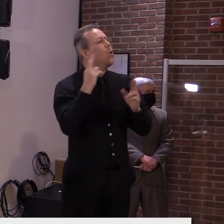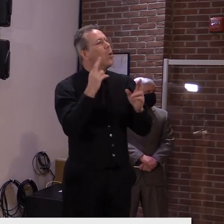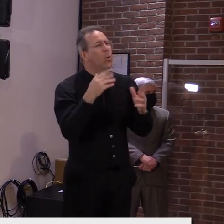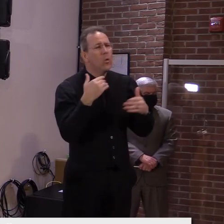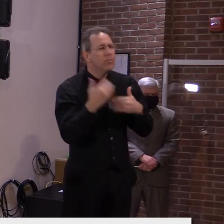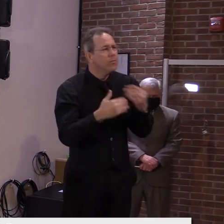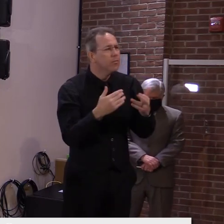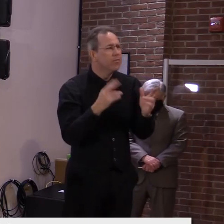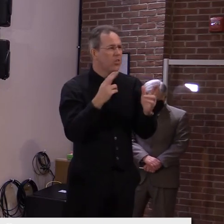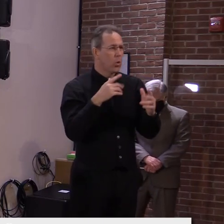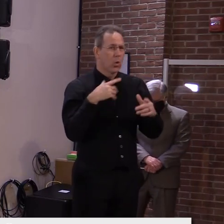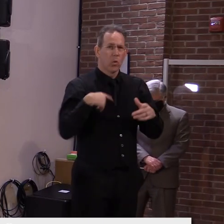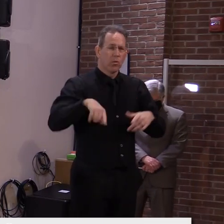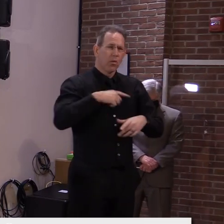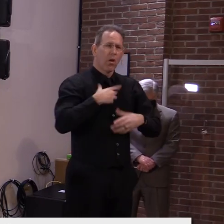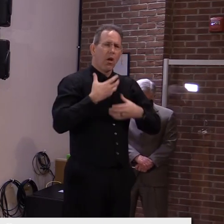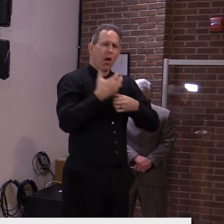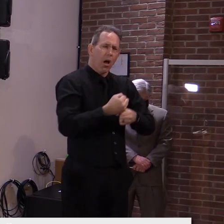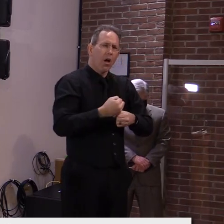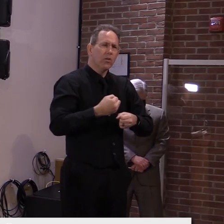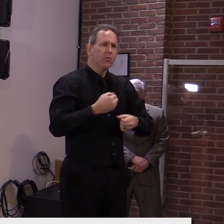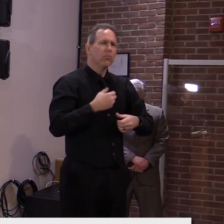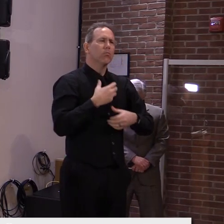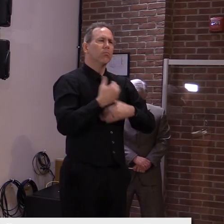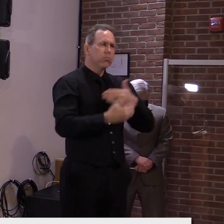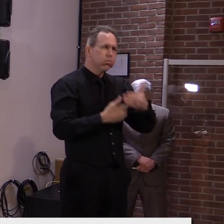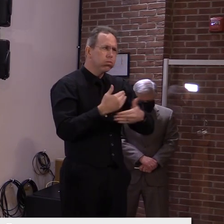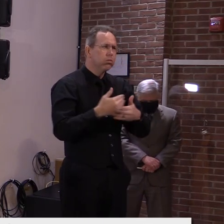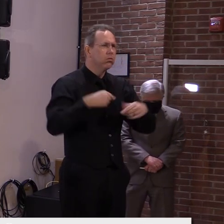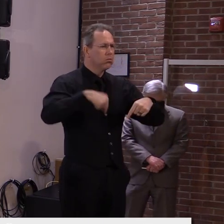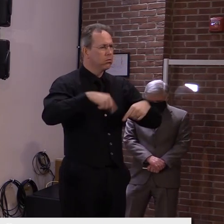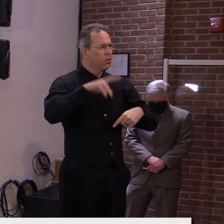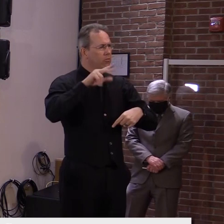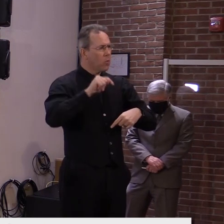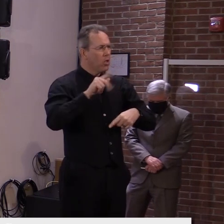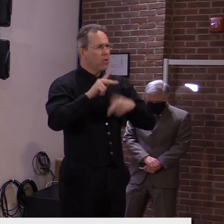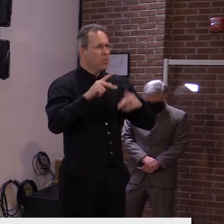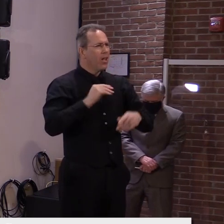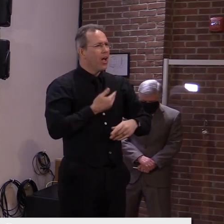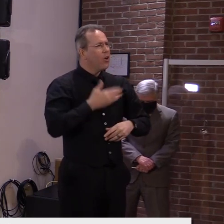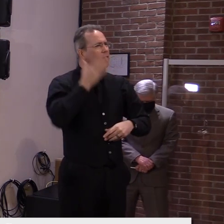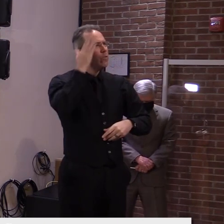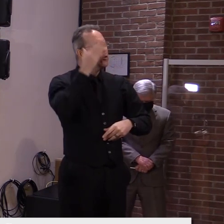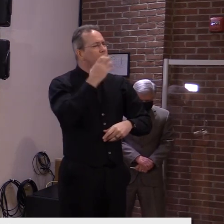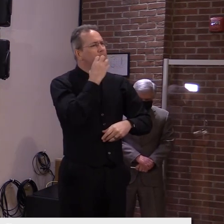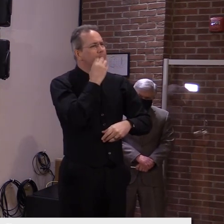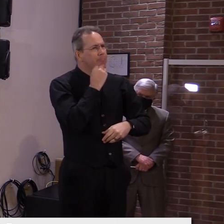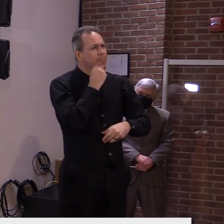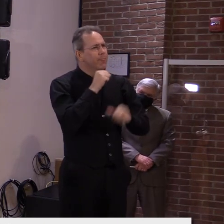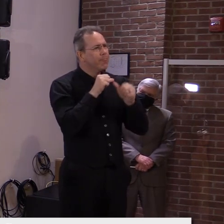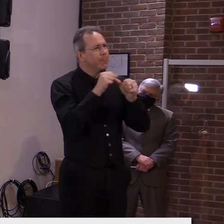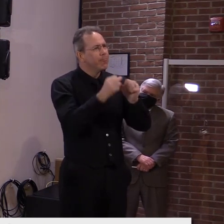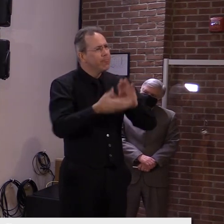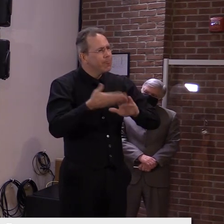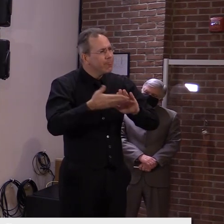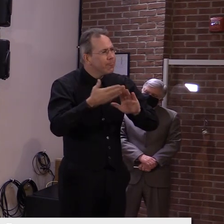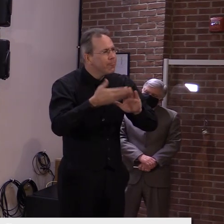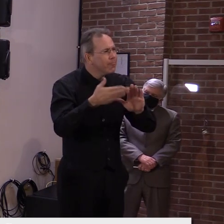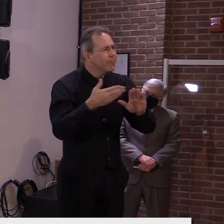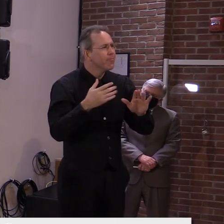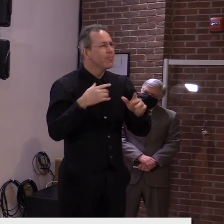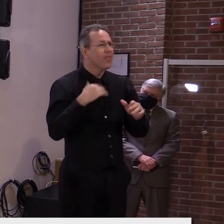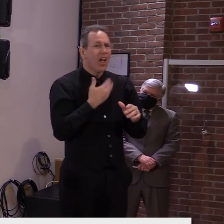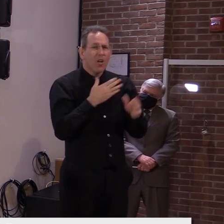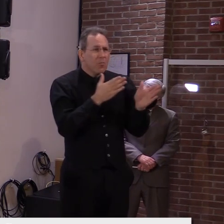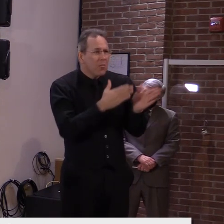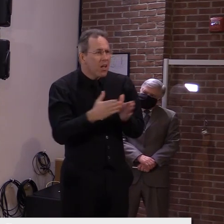confident and optimistic about our future, and I think our educational approach, our strategy, has